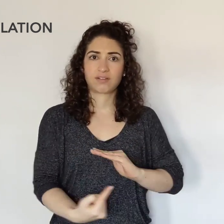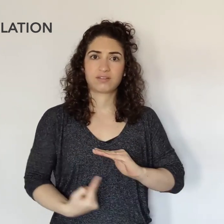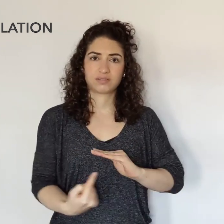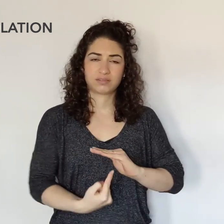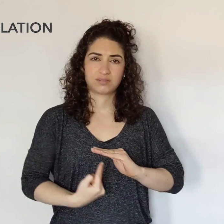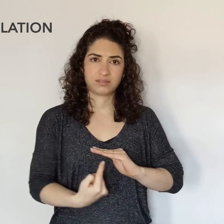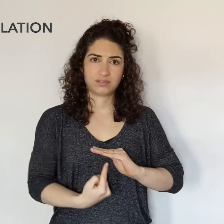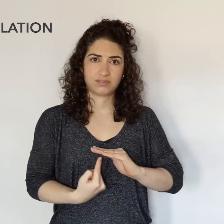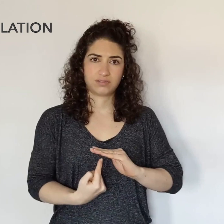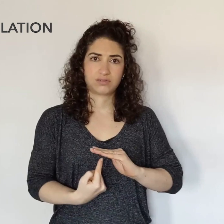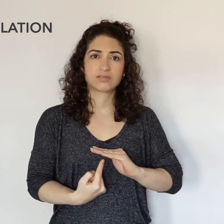self-isolate.